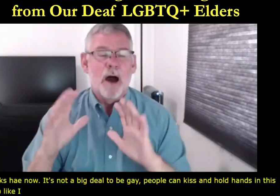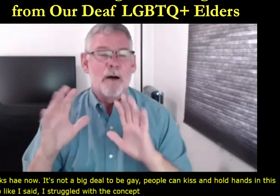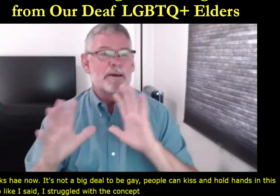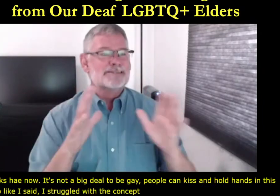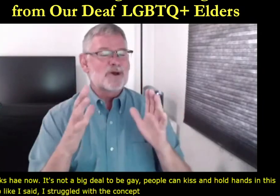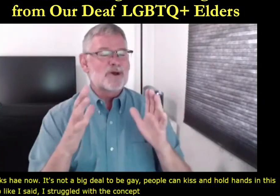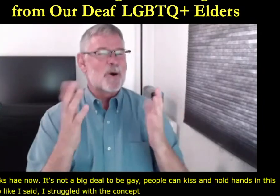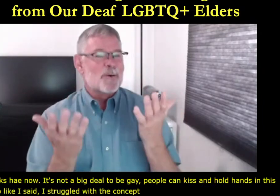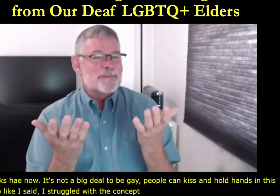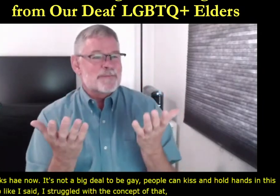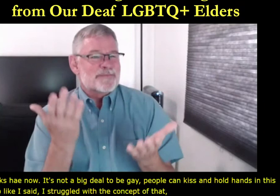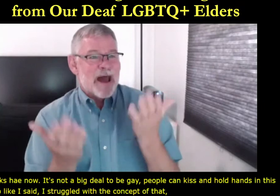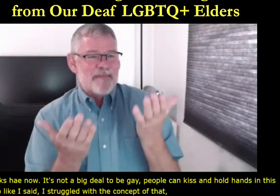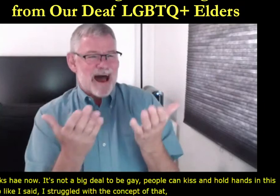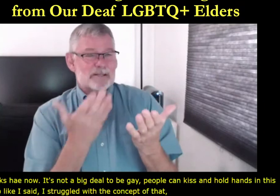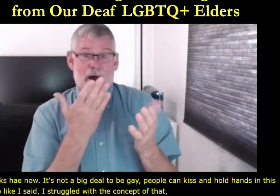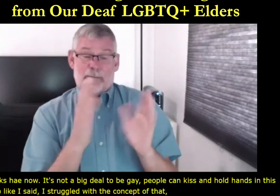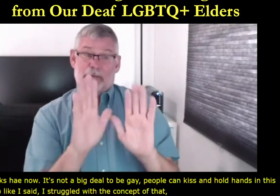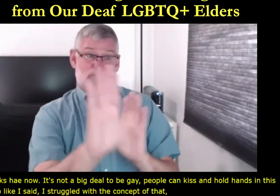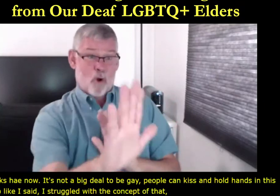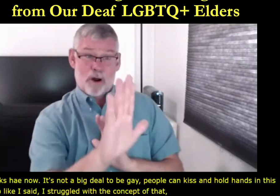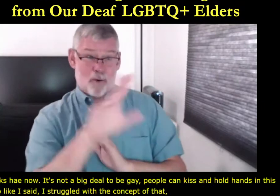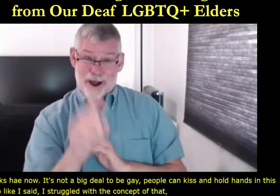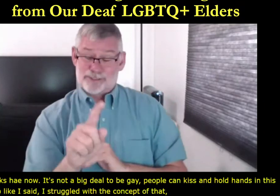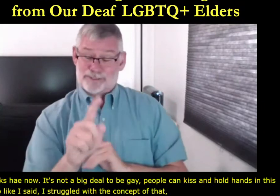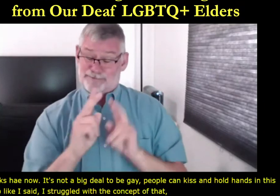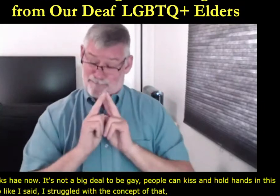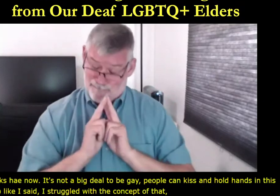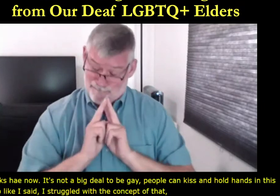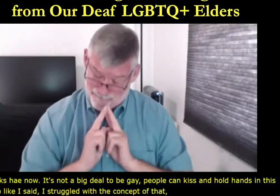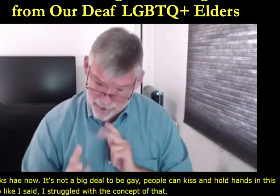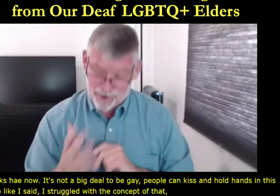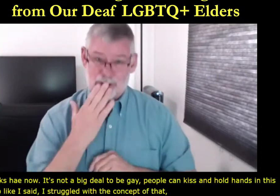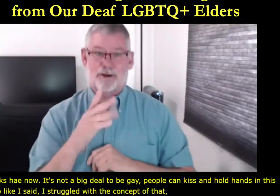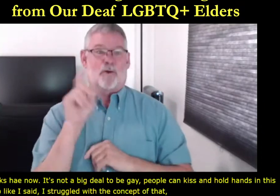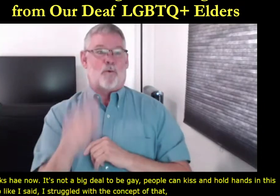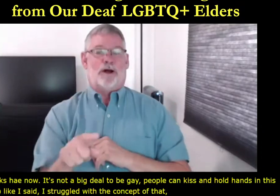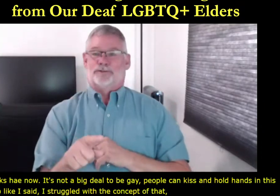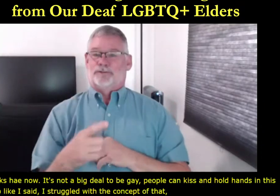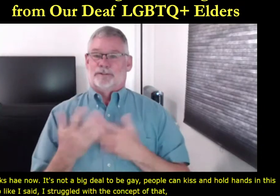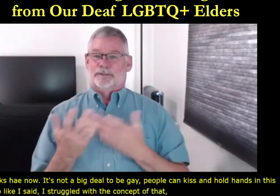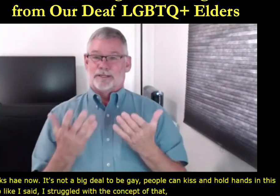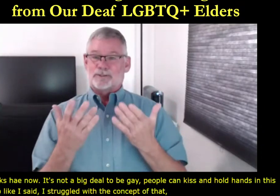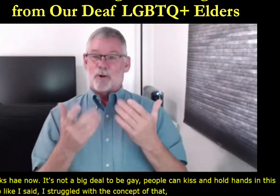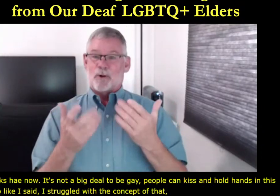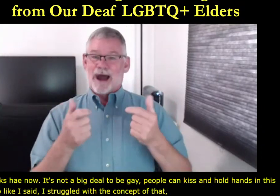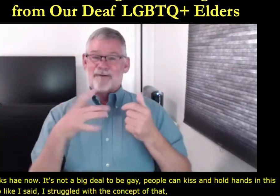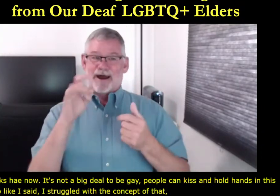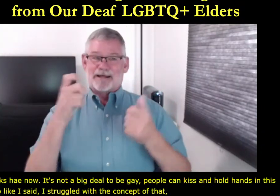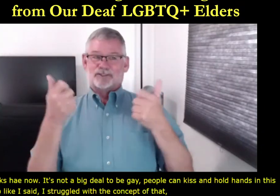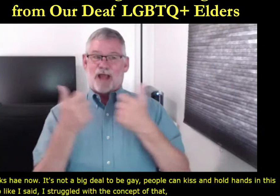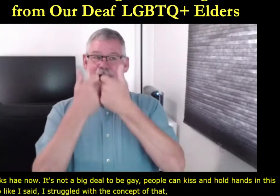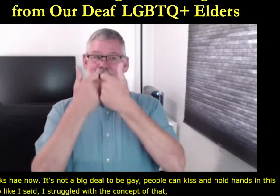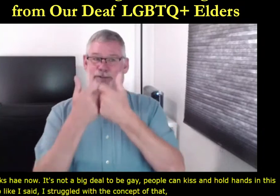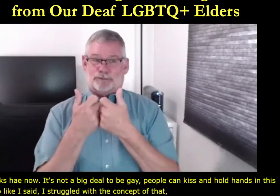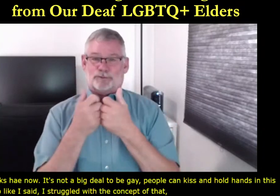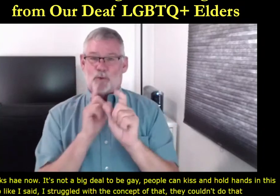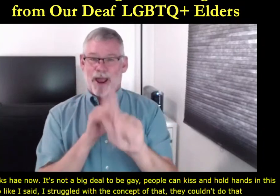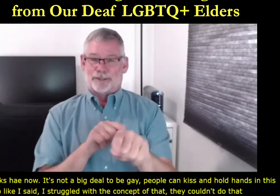do that before they can now so it always kind of shocks me a little bit so it's a very good question and i